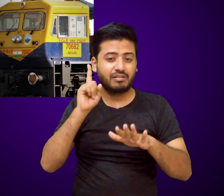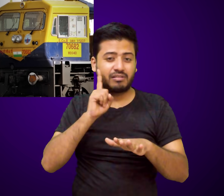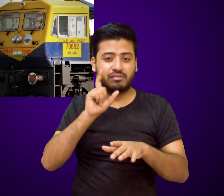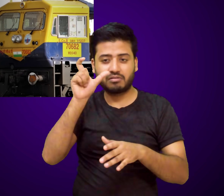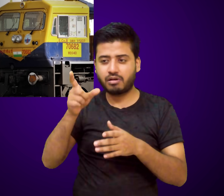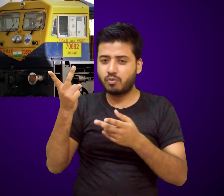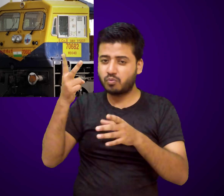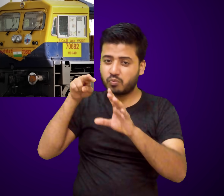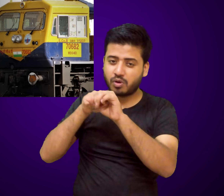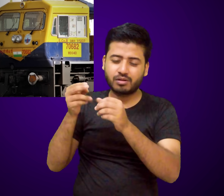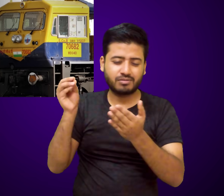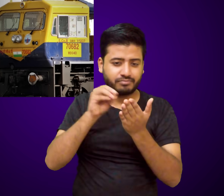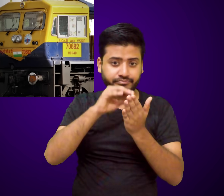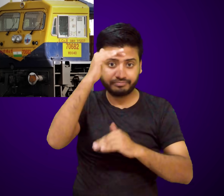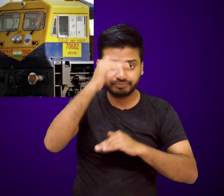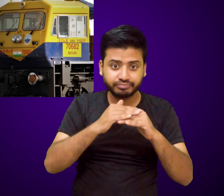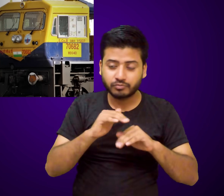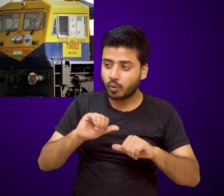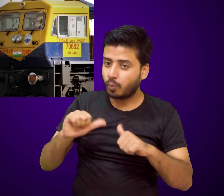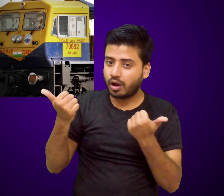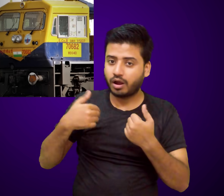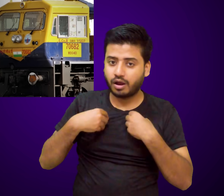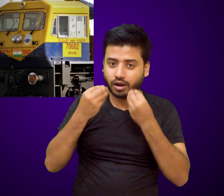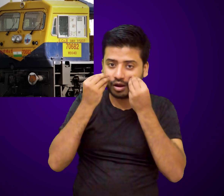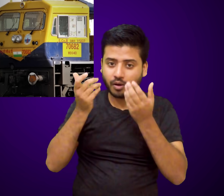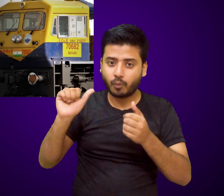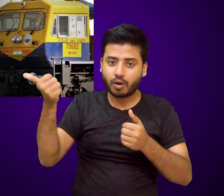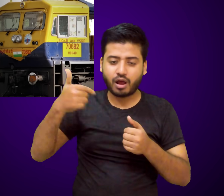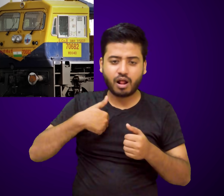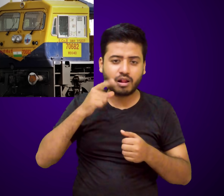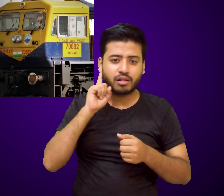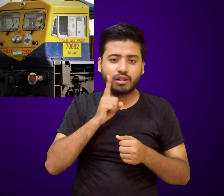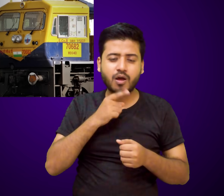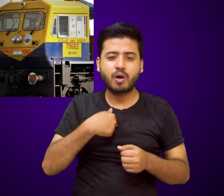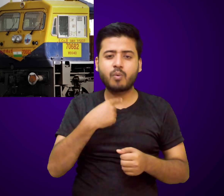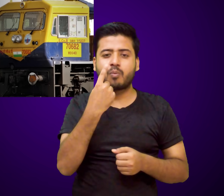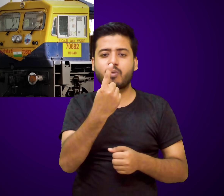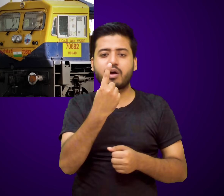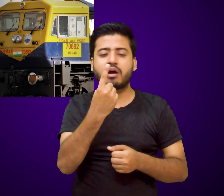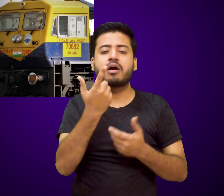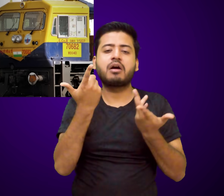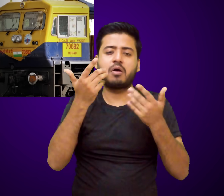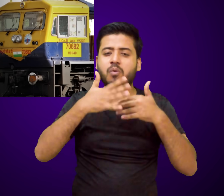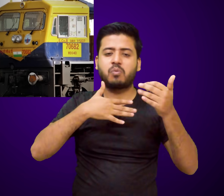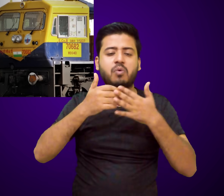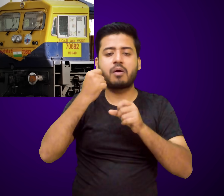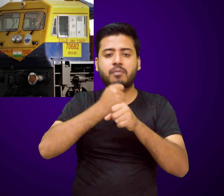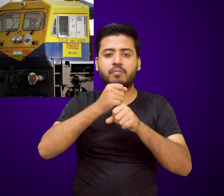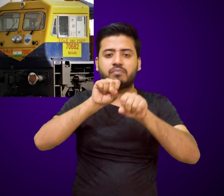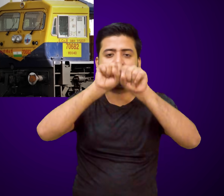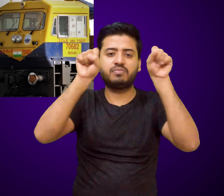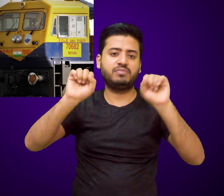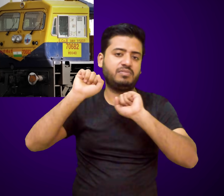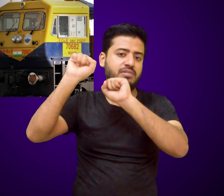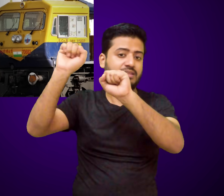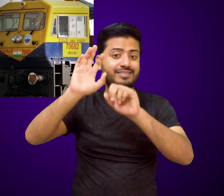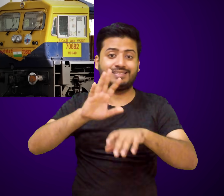information. Missing or invalid documents. Essential documents, such as the concession certificate, disability